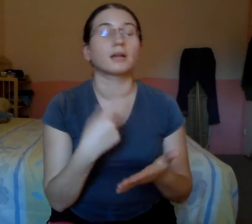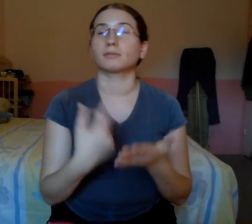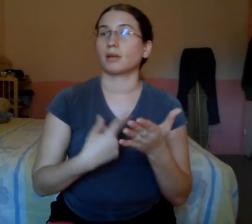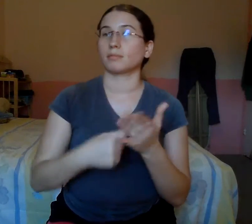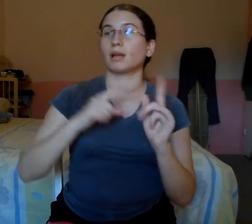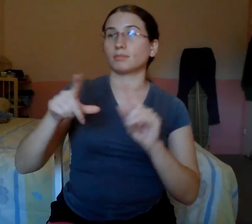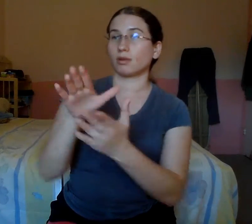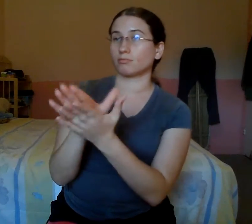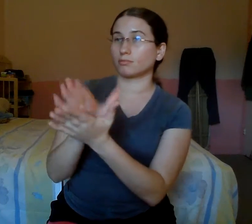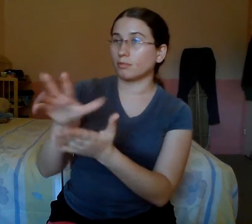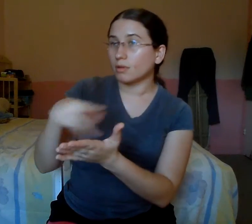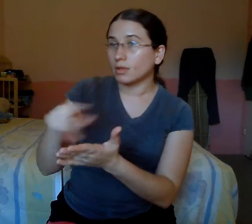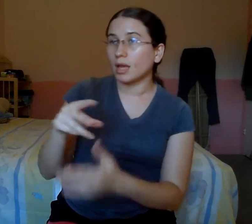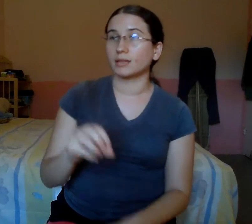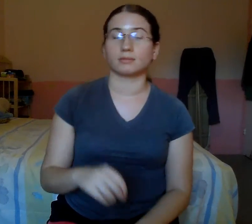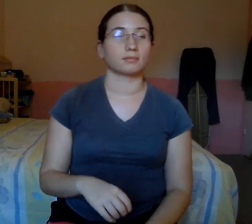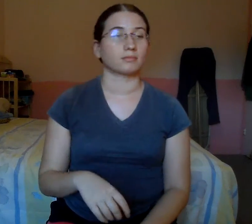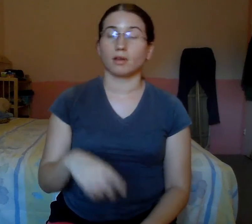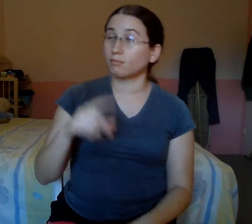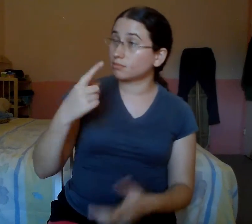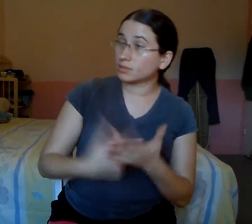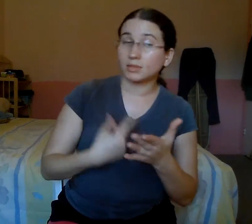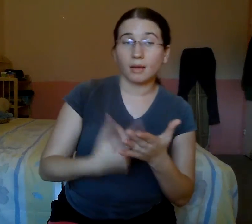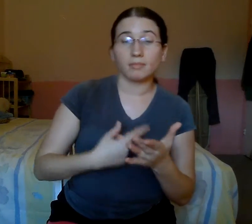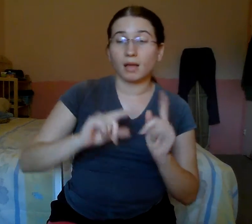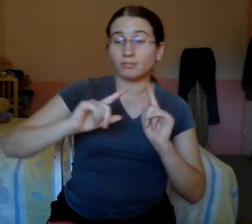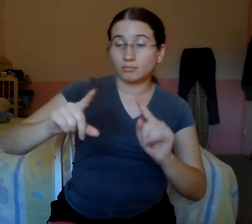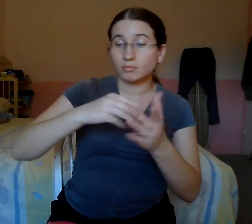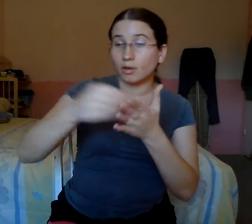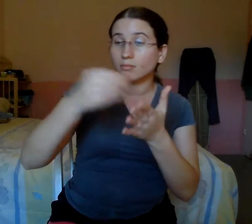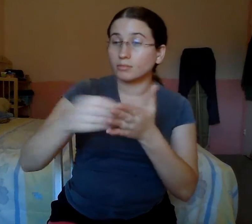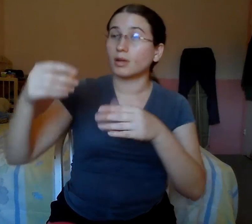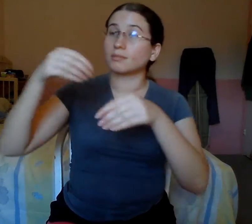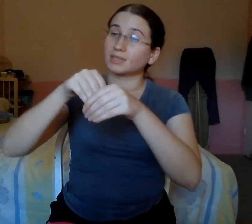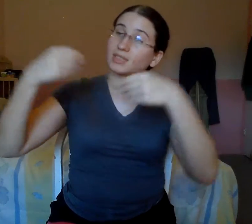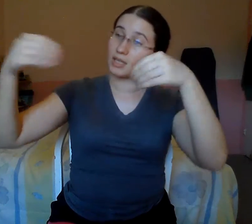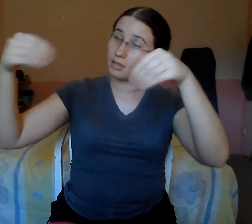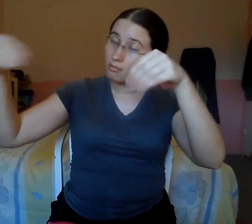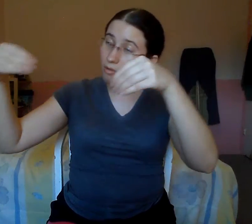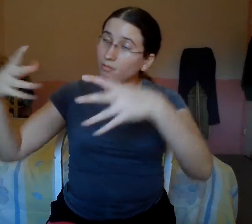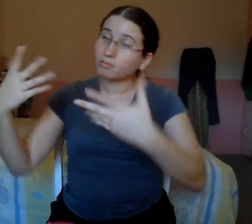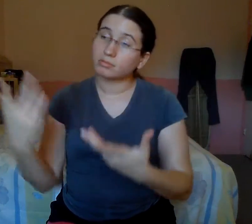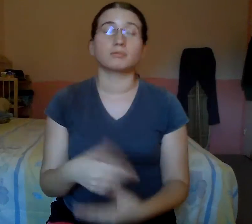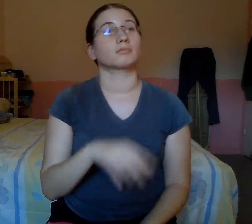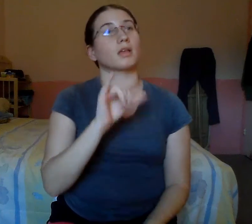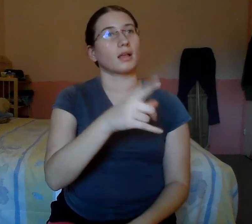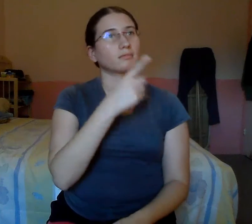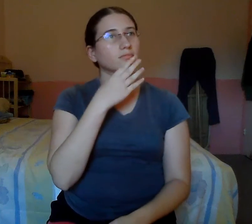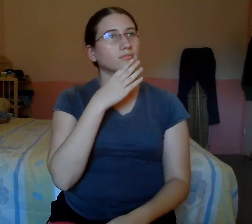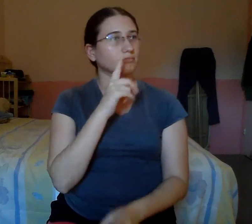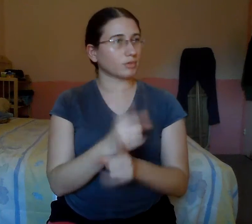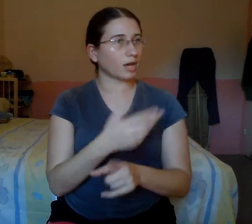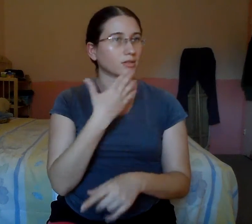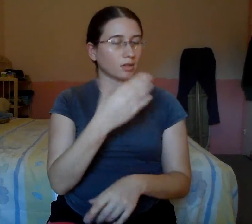When you go shopping, a lot of stores play music. Very good. At stores, a lot of times they'll have music. Well, we're not going to